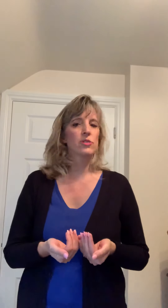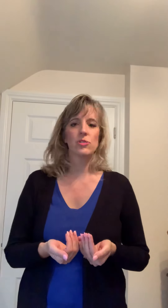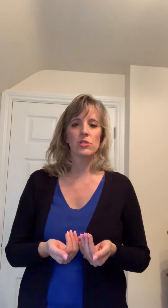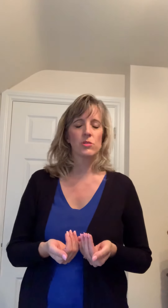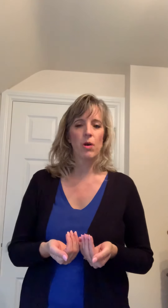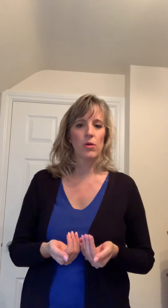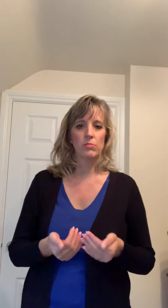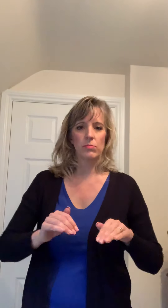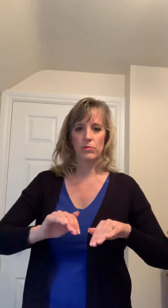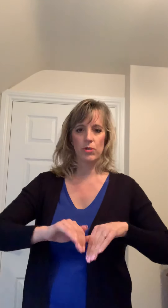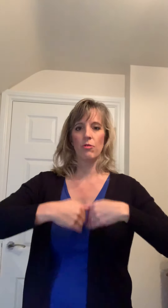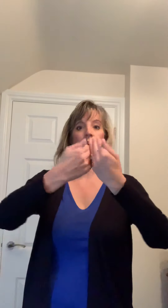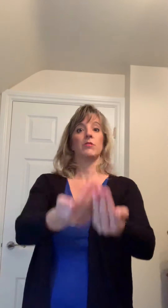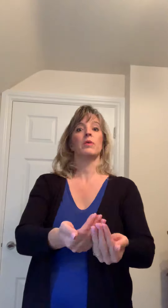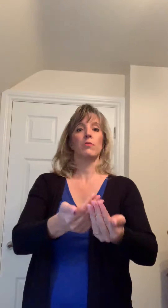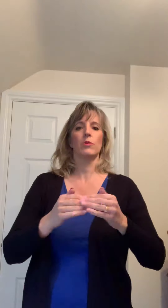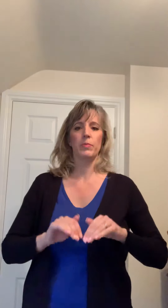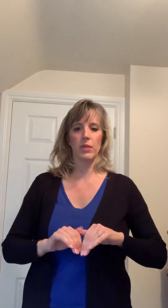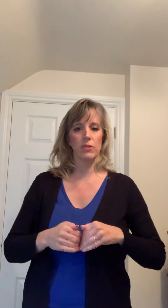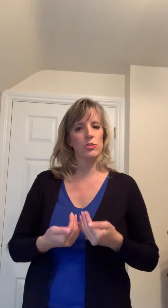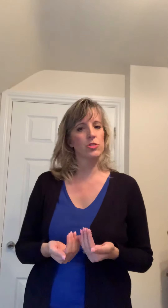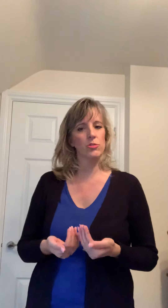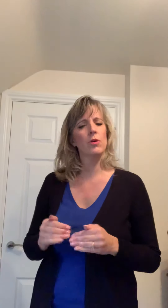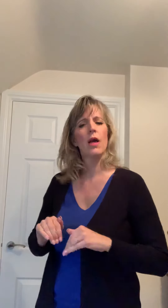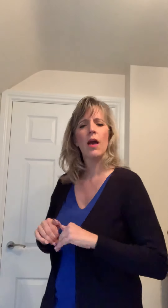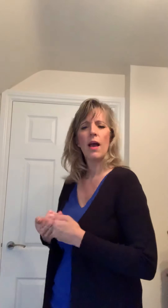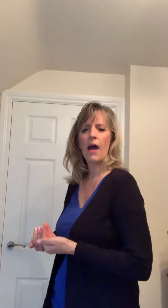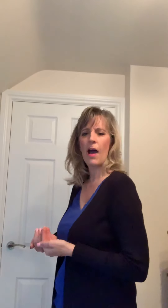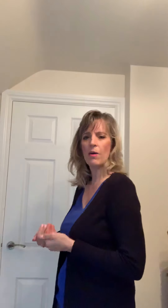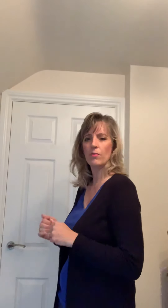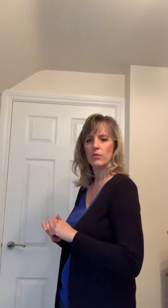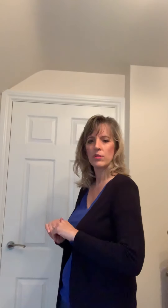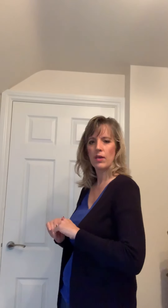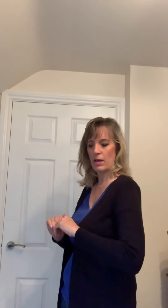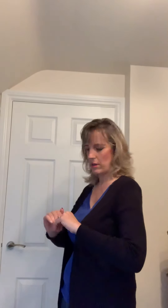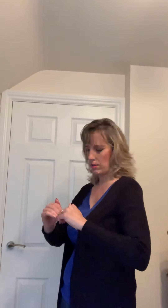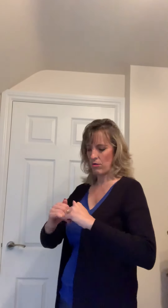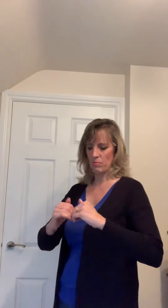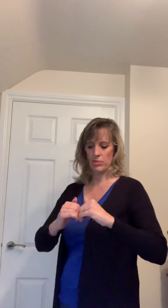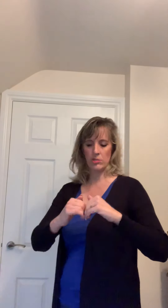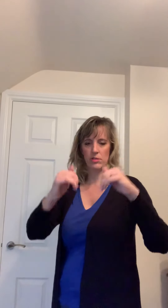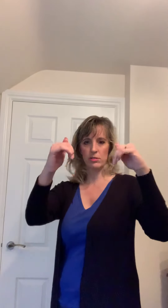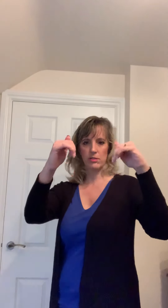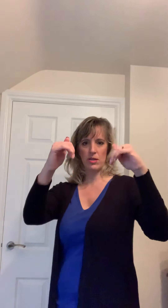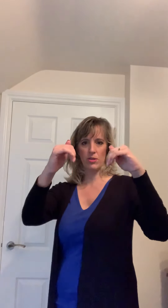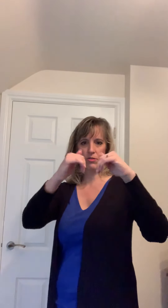just a small, you don't have to make it real big. You can just do how, okay? They're almost just kind of curved